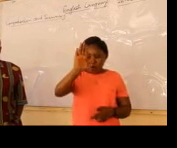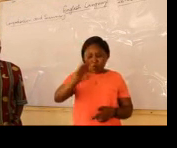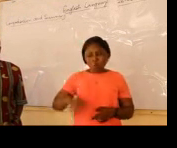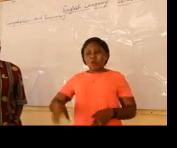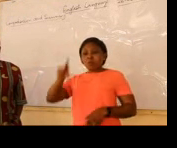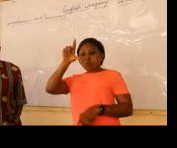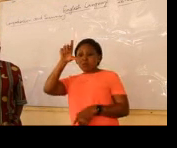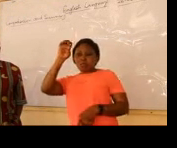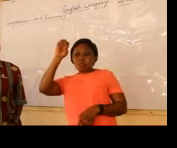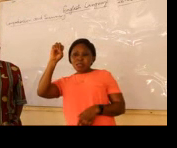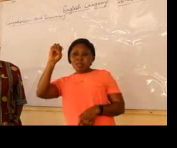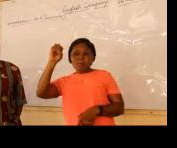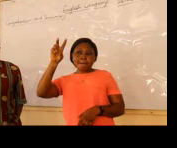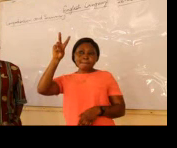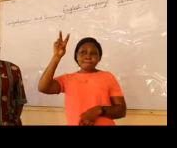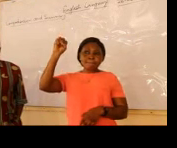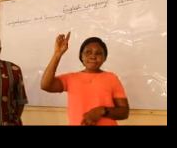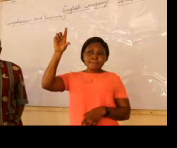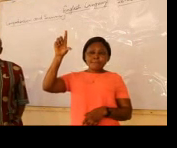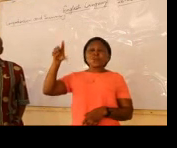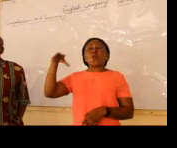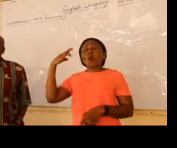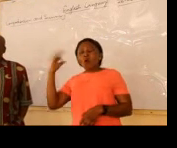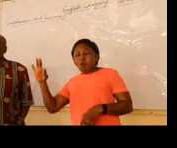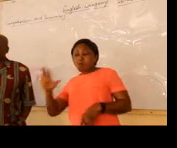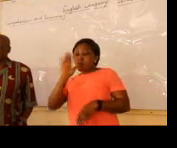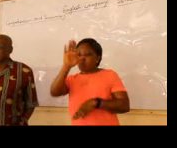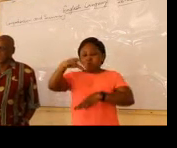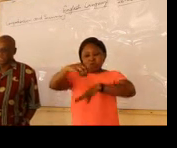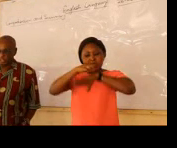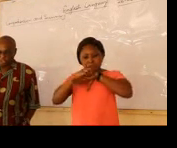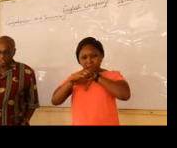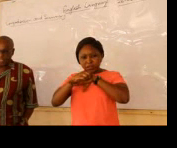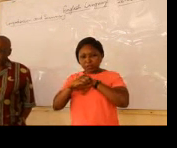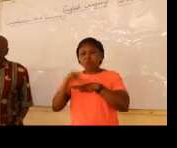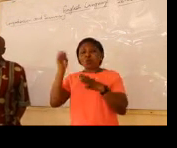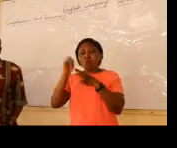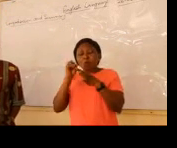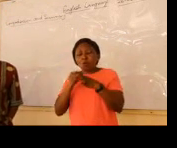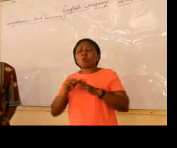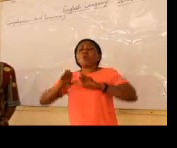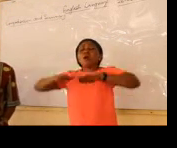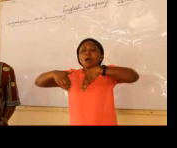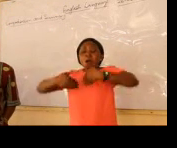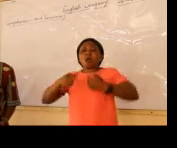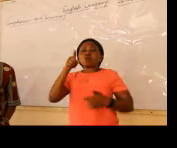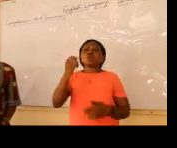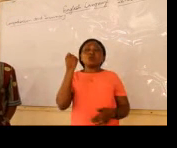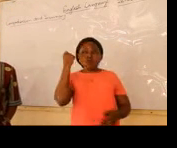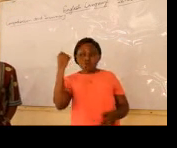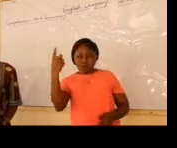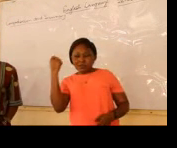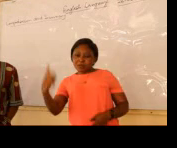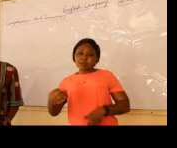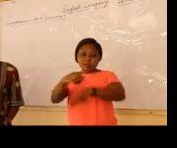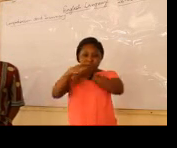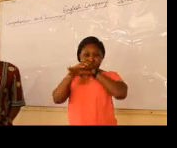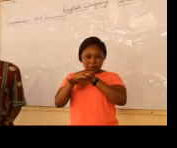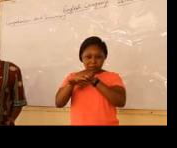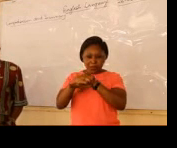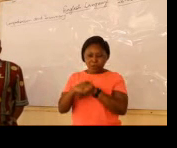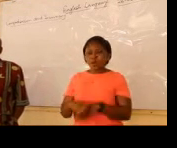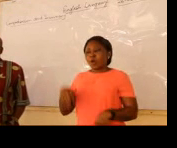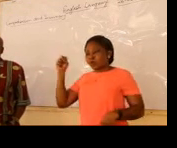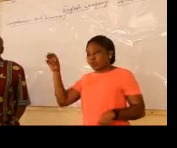English. He wants to know the level of your English. And so,